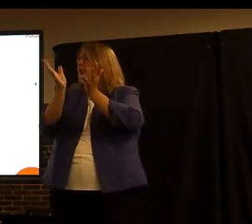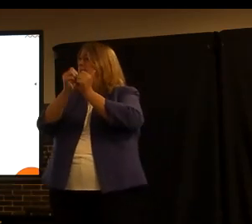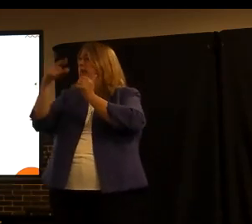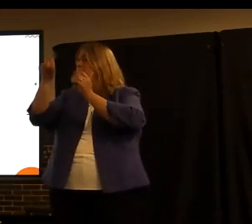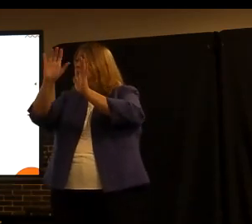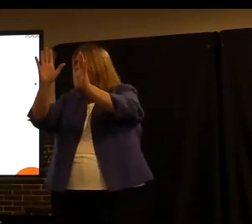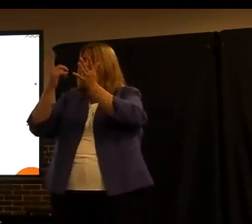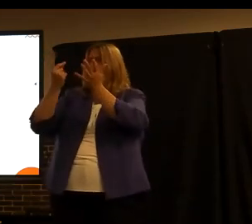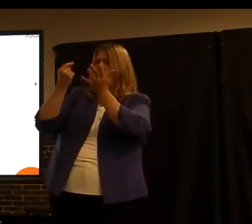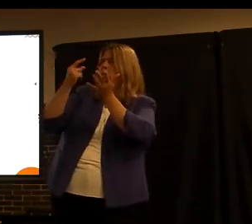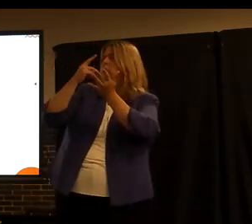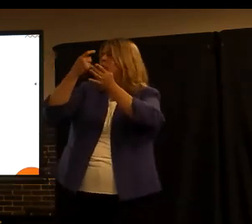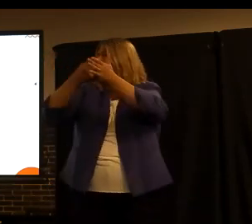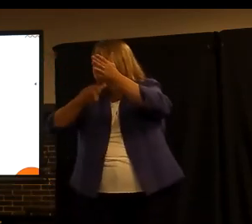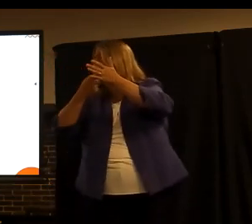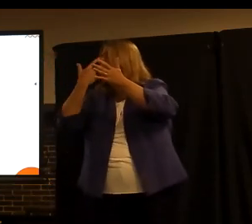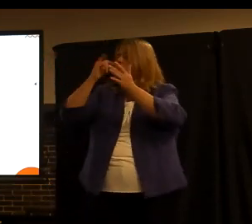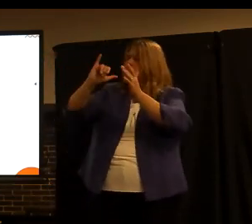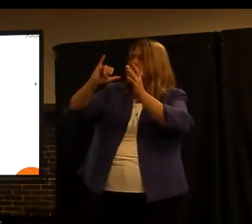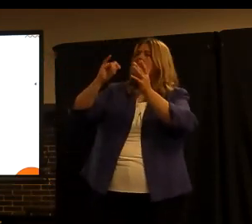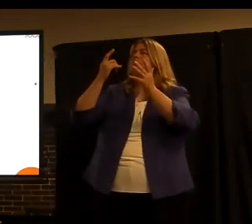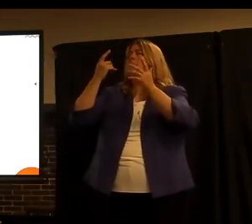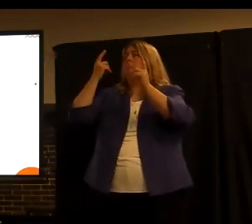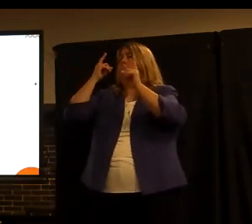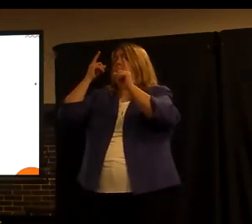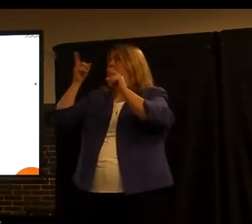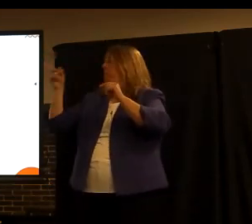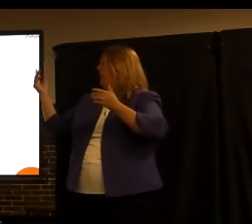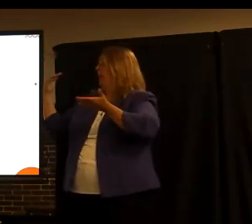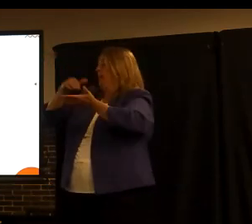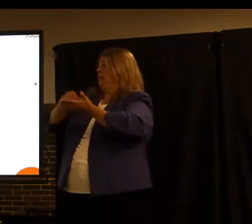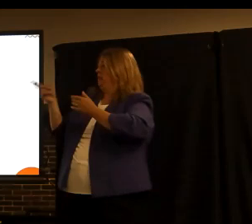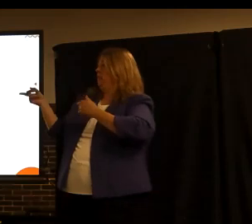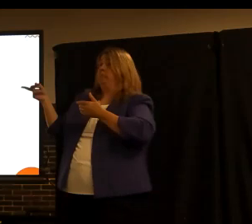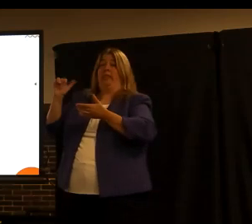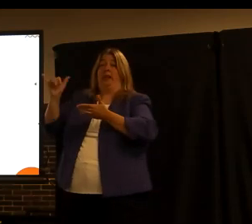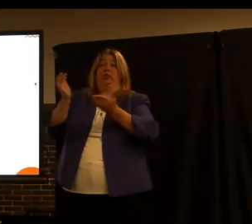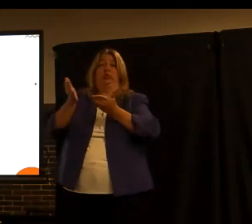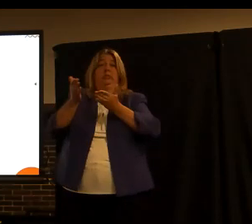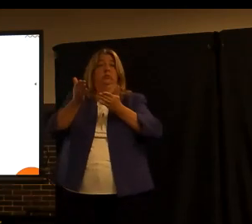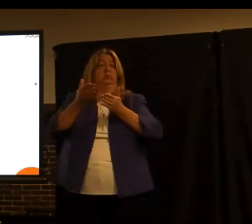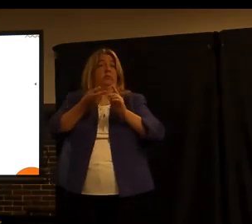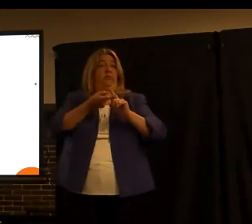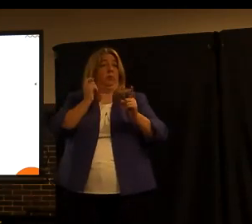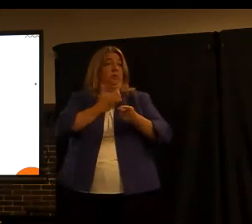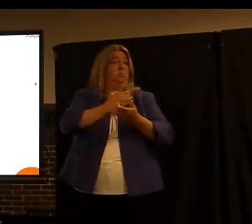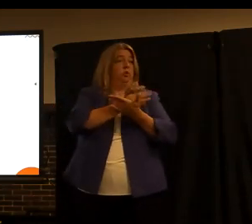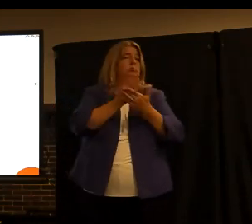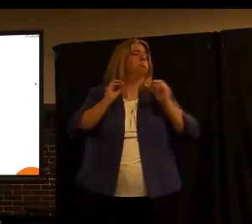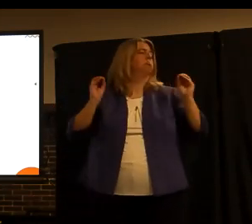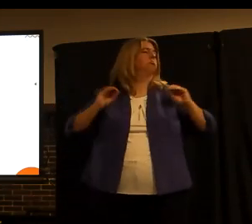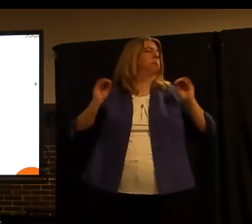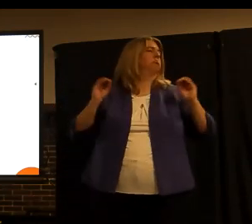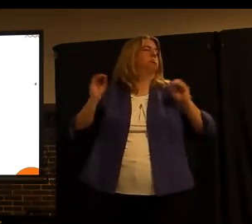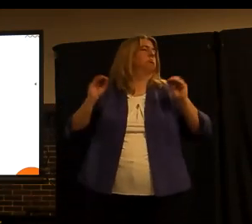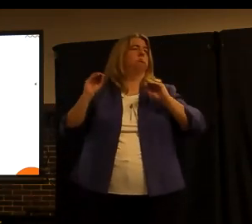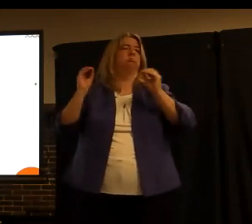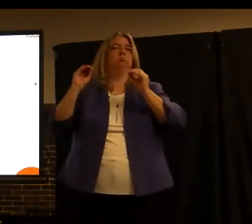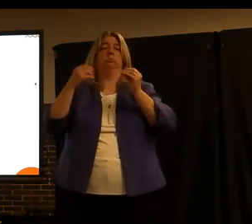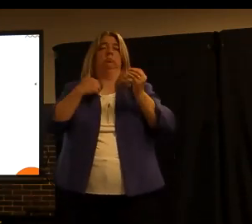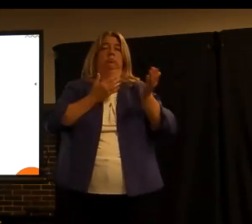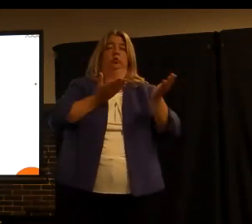interested in starting this process and this service. So Kendall is working with them on pricing and how we can provide those